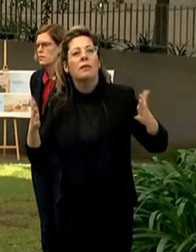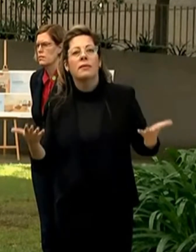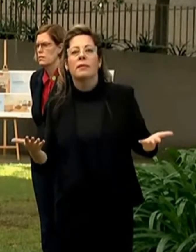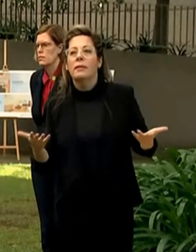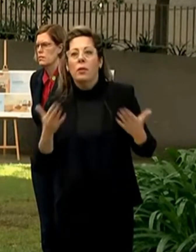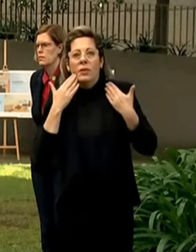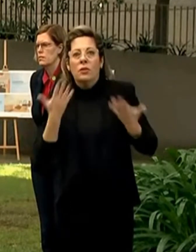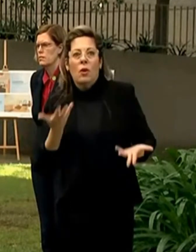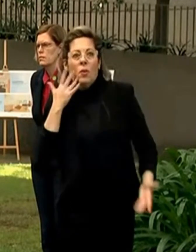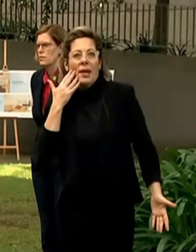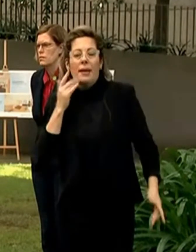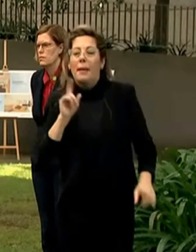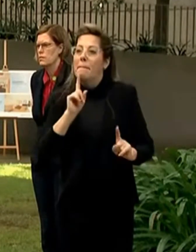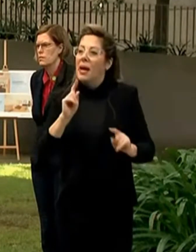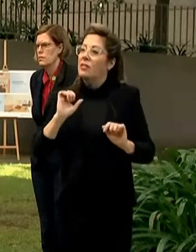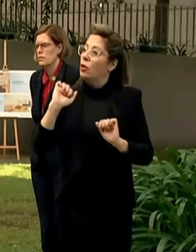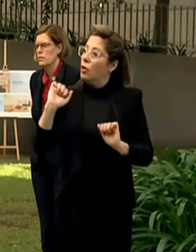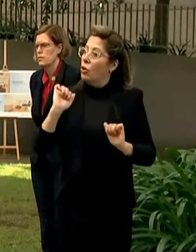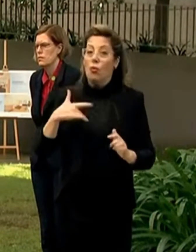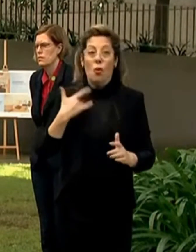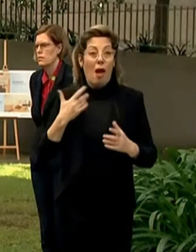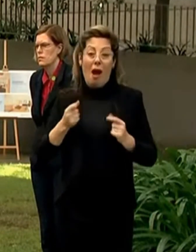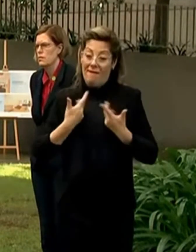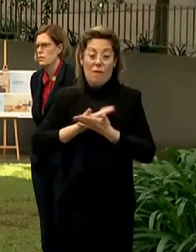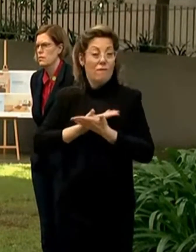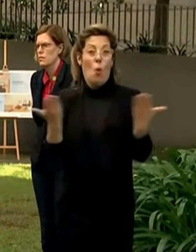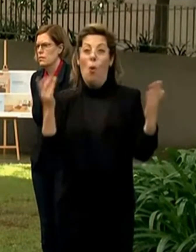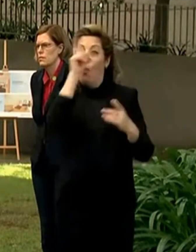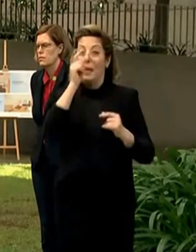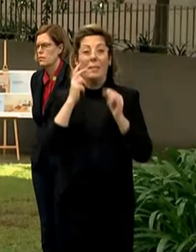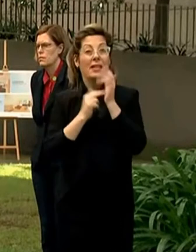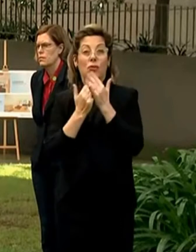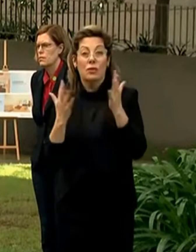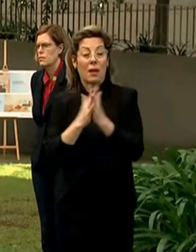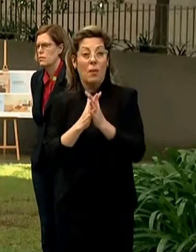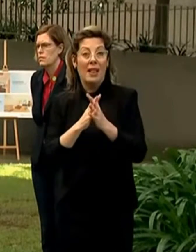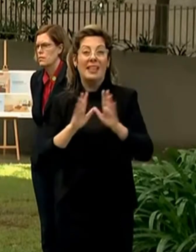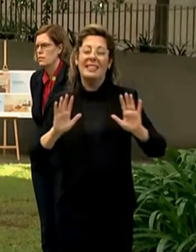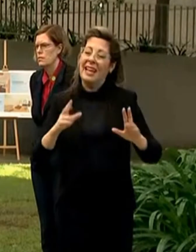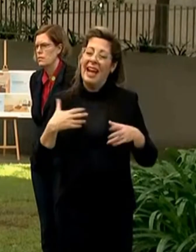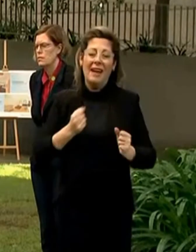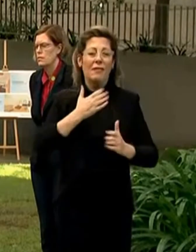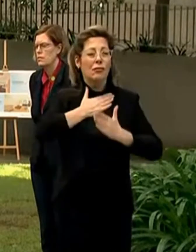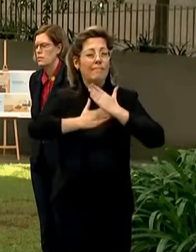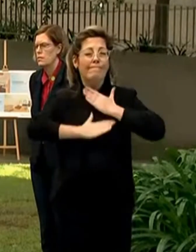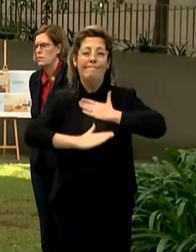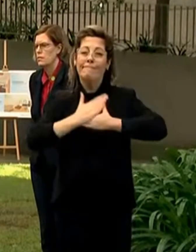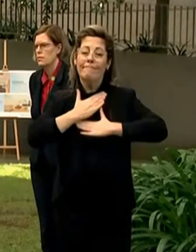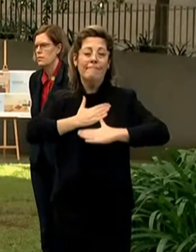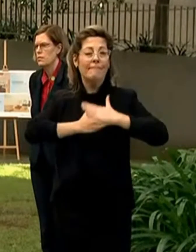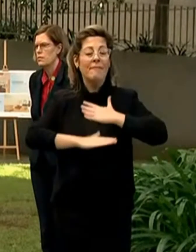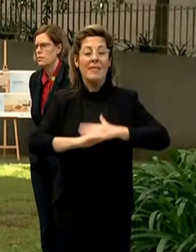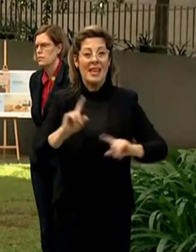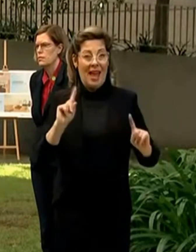better for all of us if we do the right thing now and put in the hard yards now. If we put in the hard yards now, we will avoid